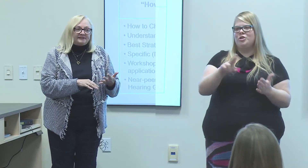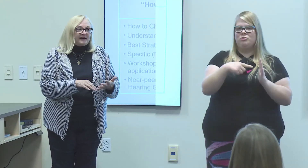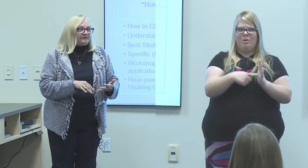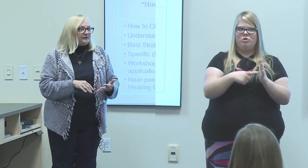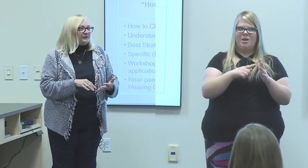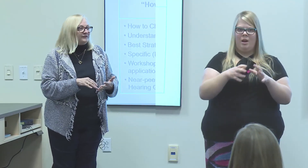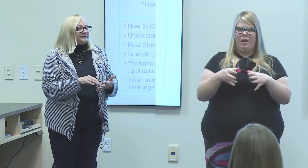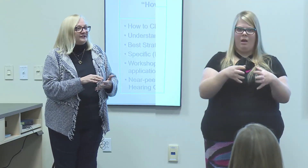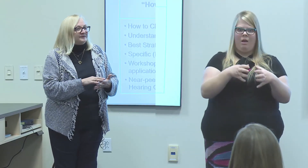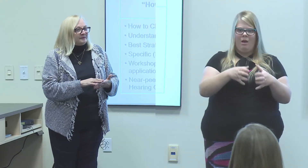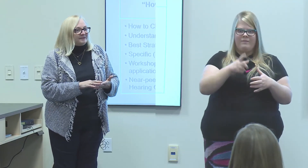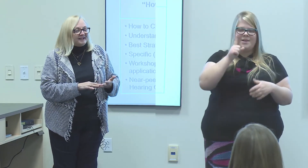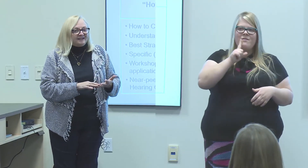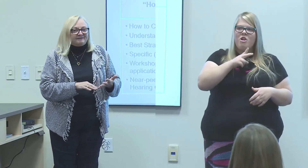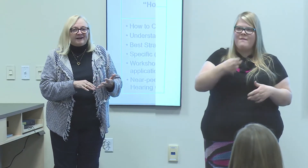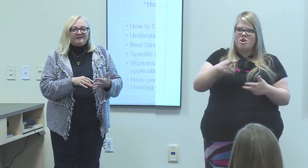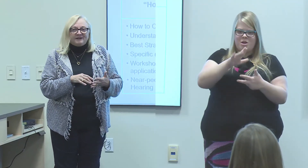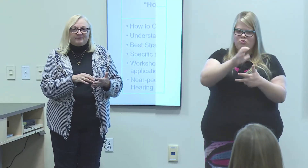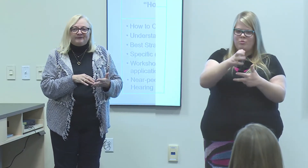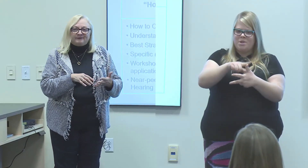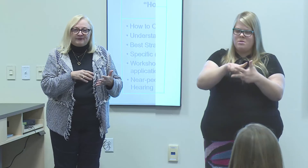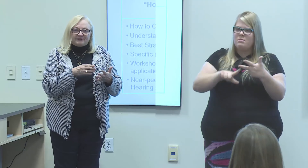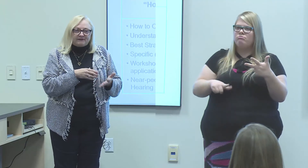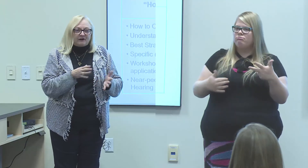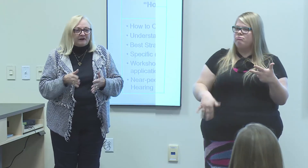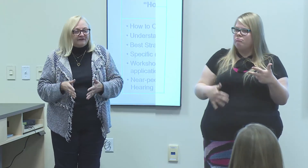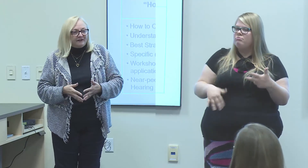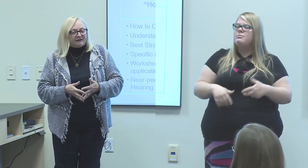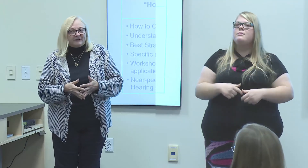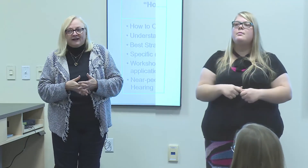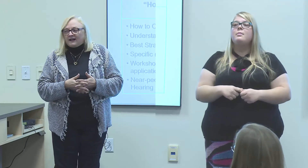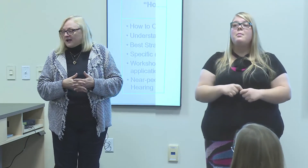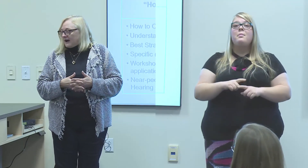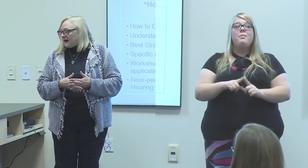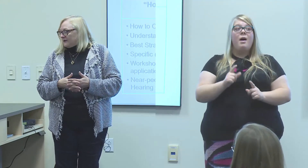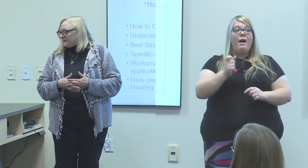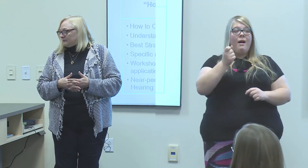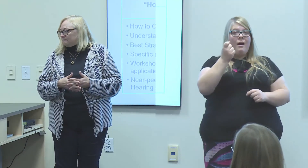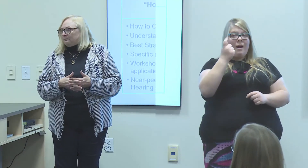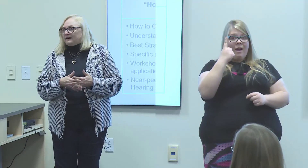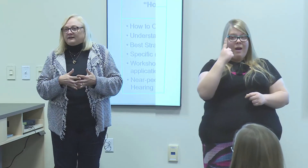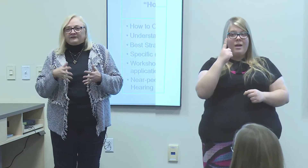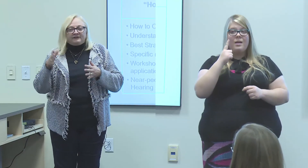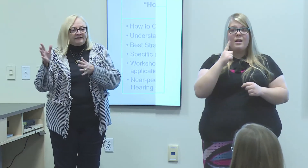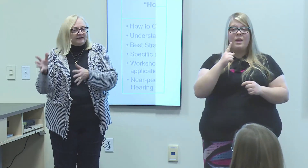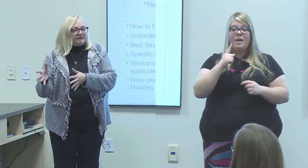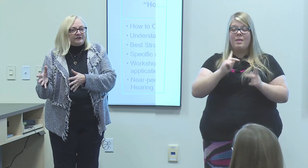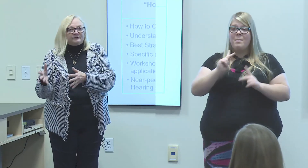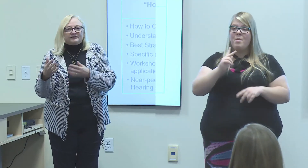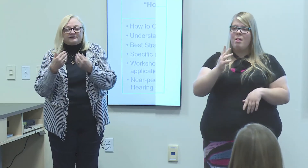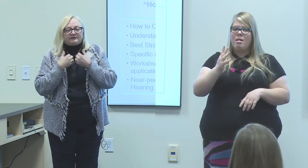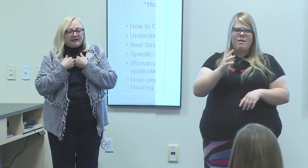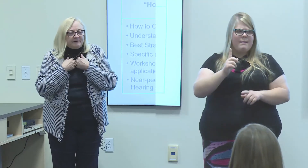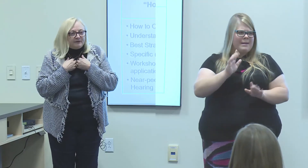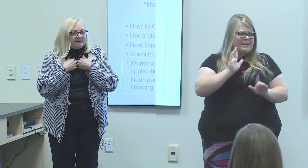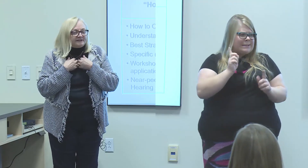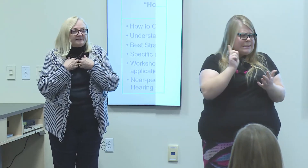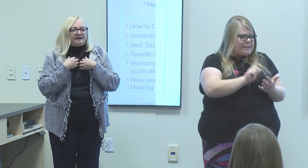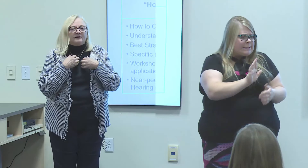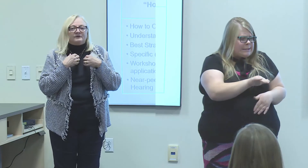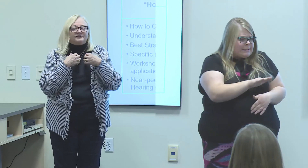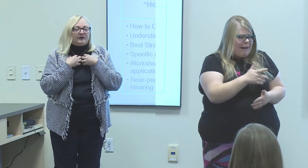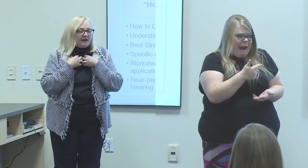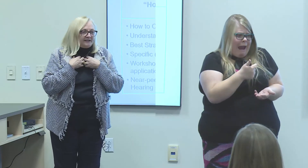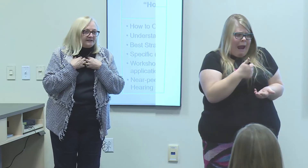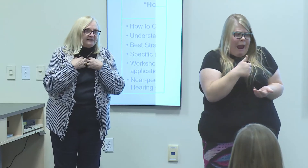great. We had several universities represented by people who are deaf or hard of hearing. But these individuals came to us